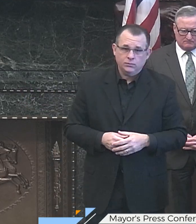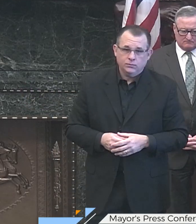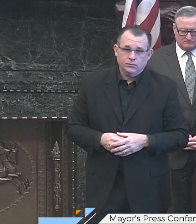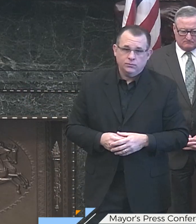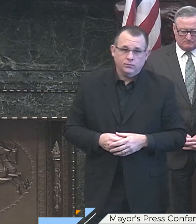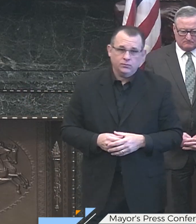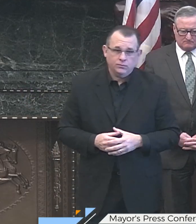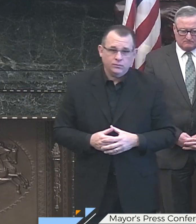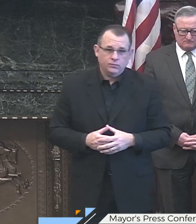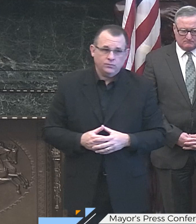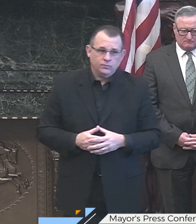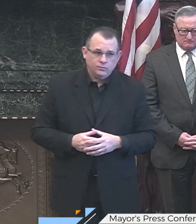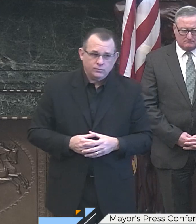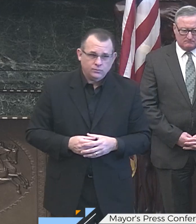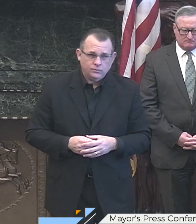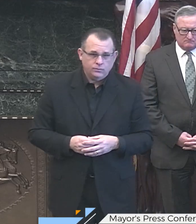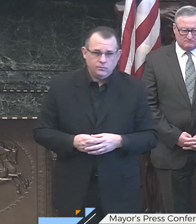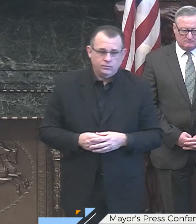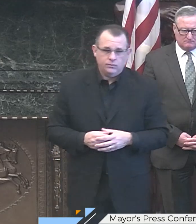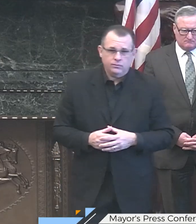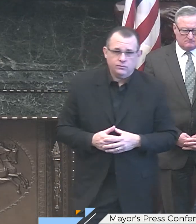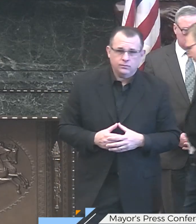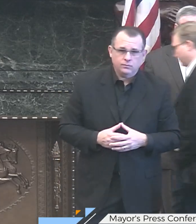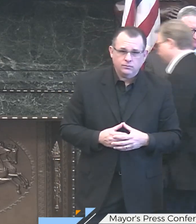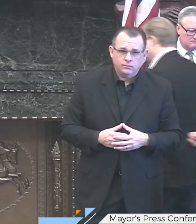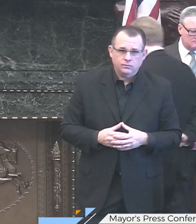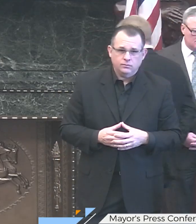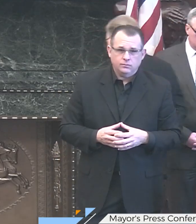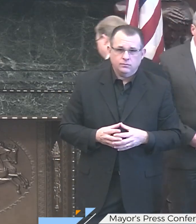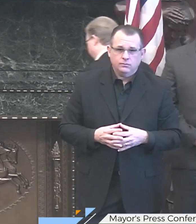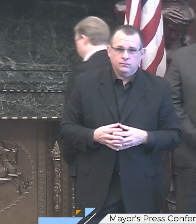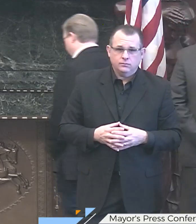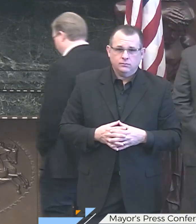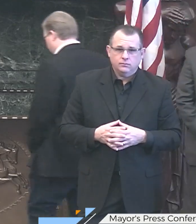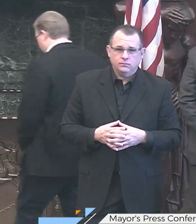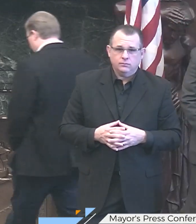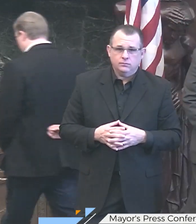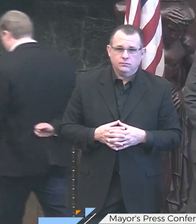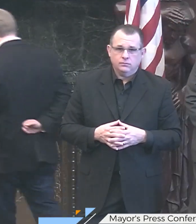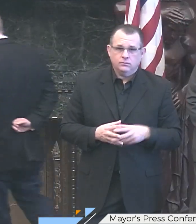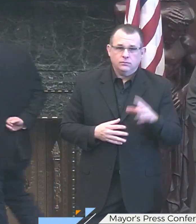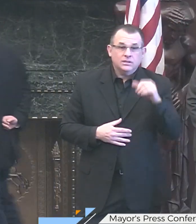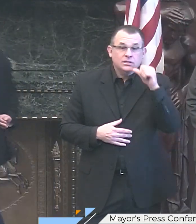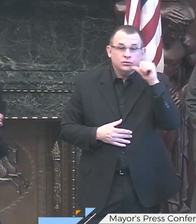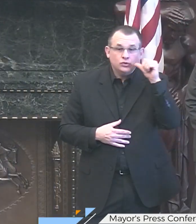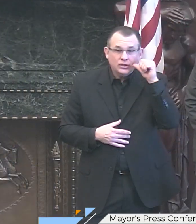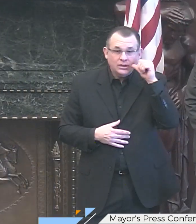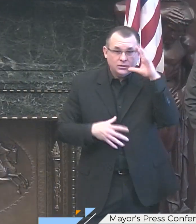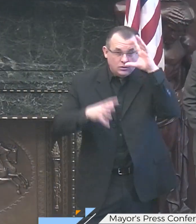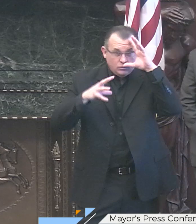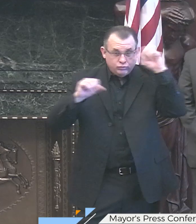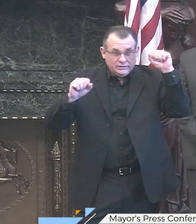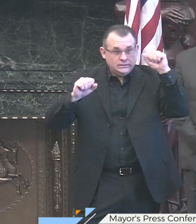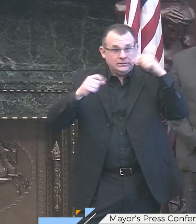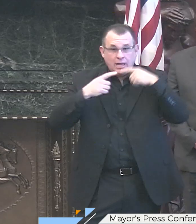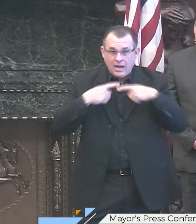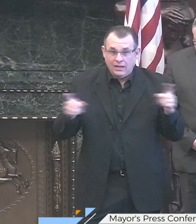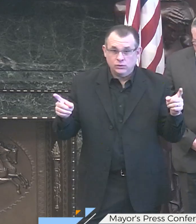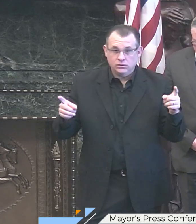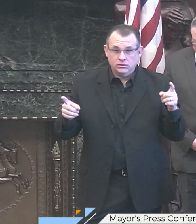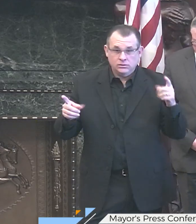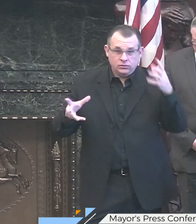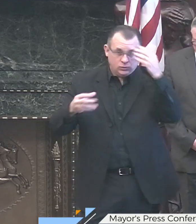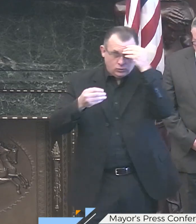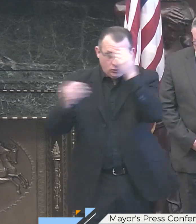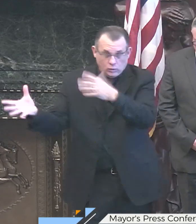Yesterday, we heard from the president that he had informed governors across the country that he would be sending